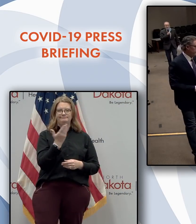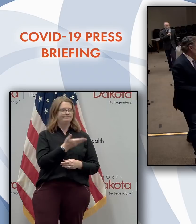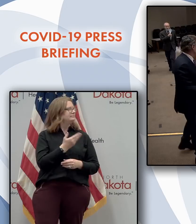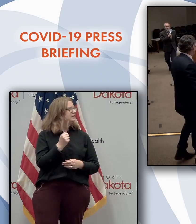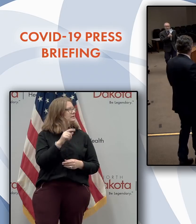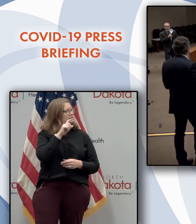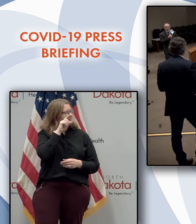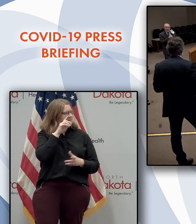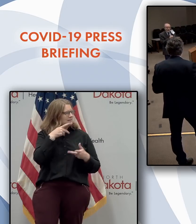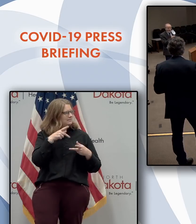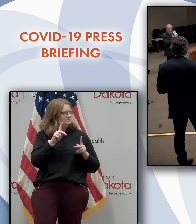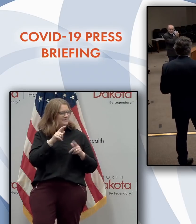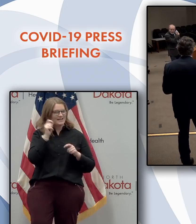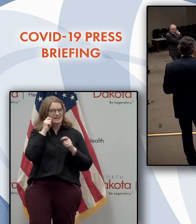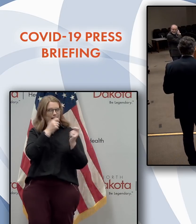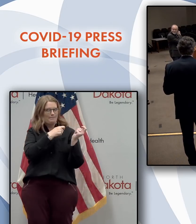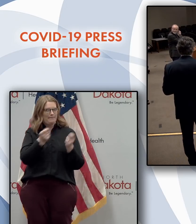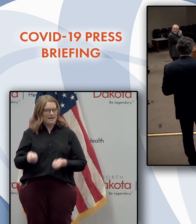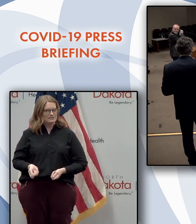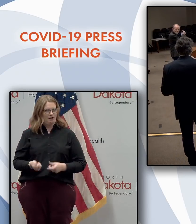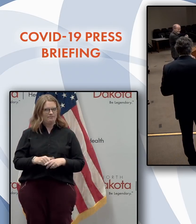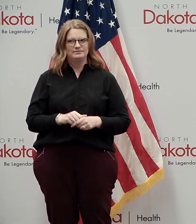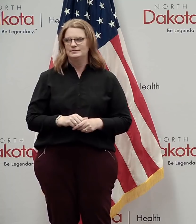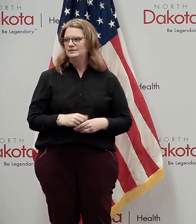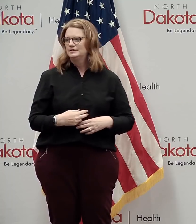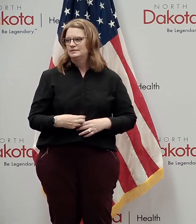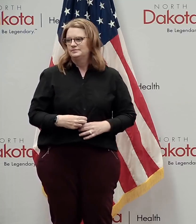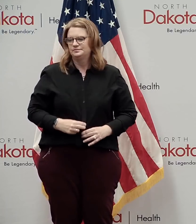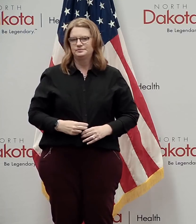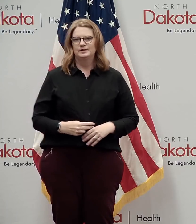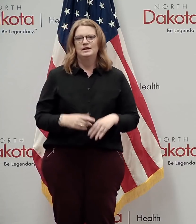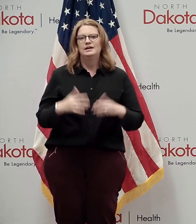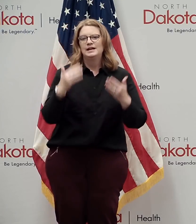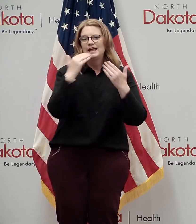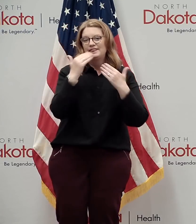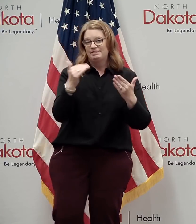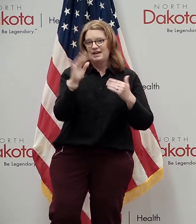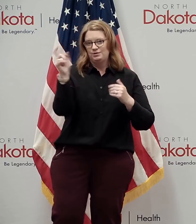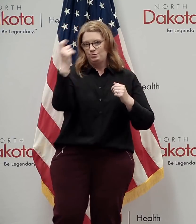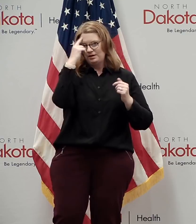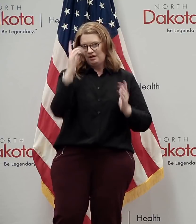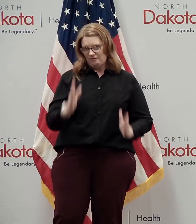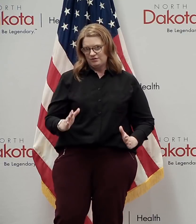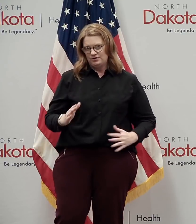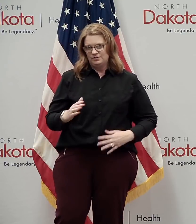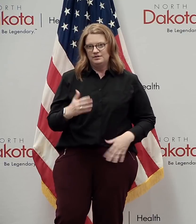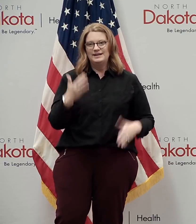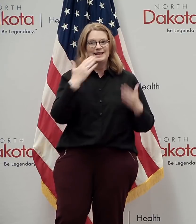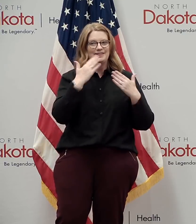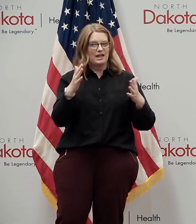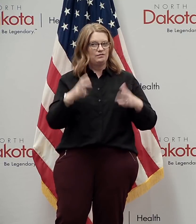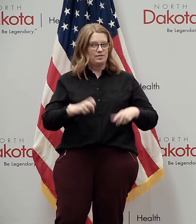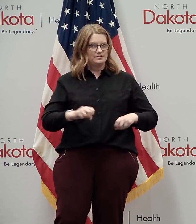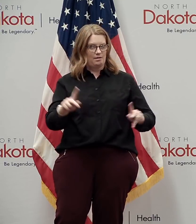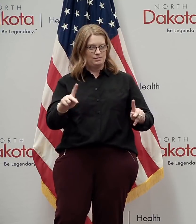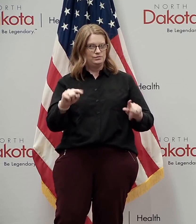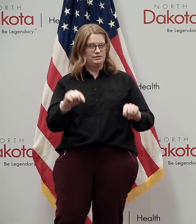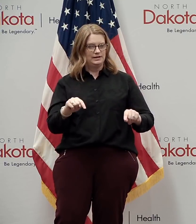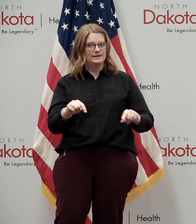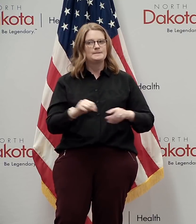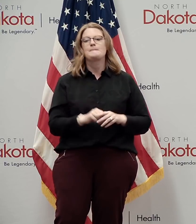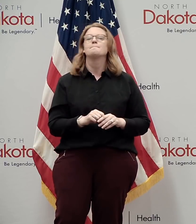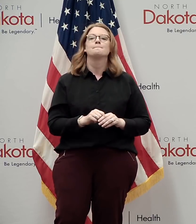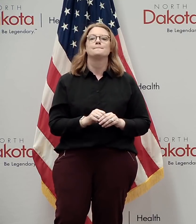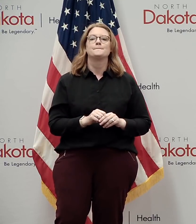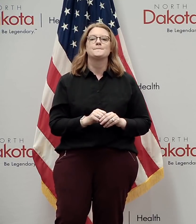With your permission, sir, I'll take my mask off. So, well, thank you, Governor, for giving us this opportunity. And I just